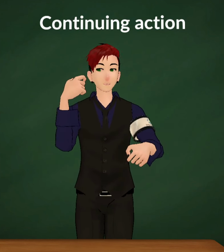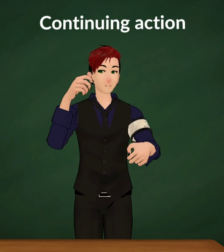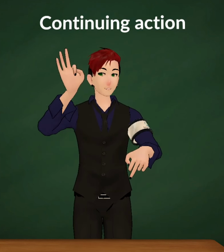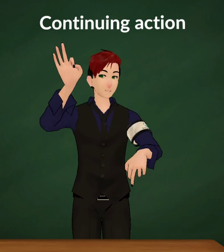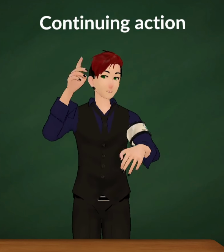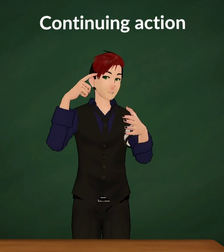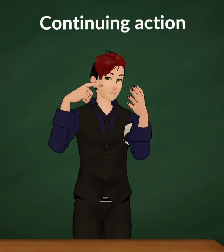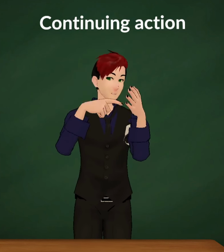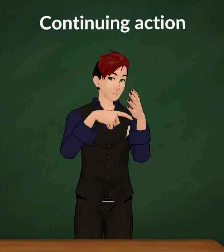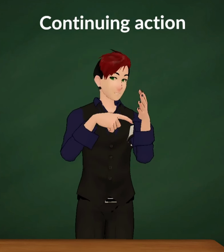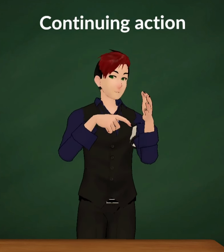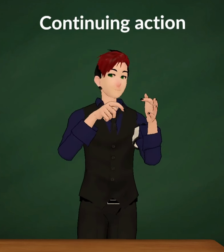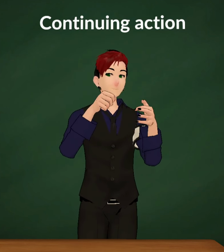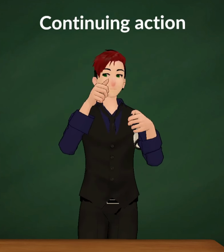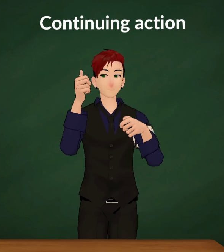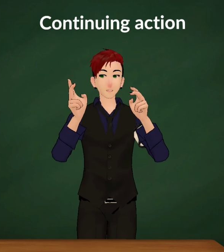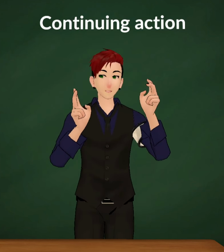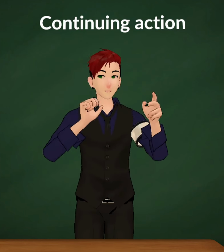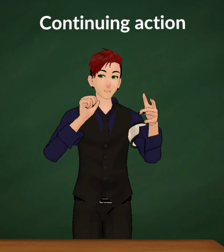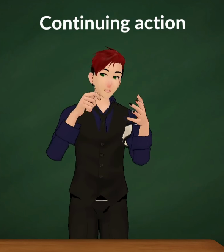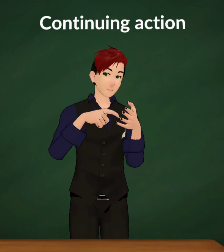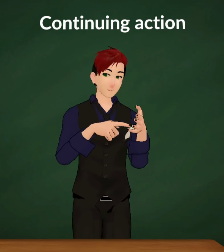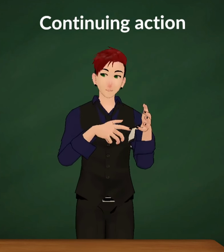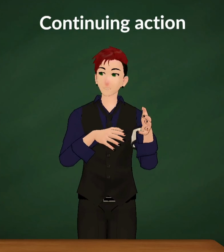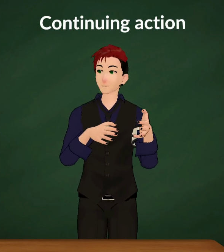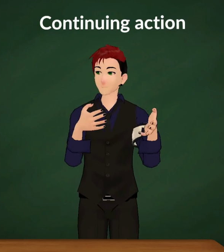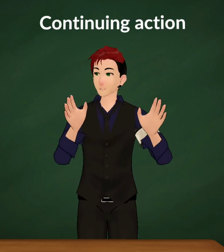Another little tidbit I've noticed, other people haven't noticed, again,